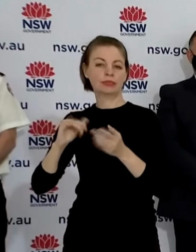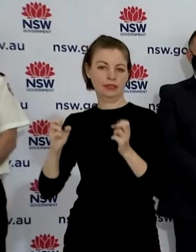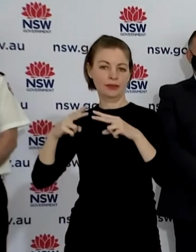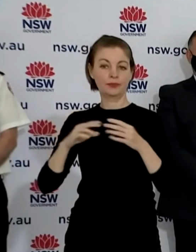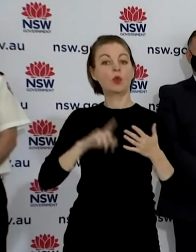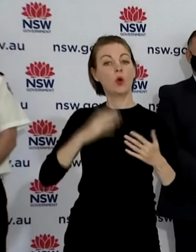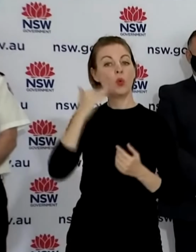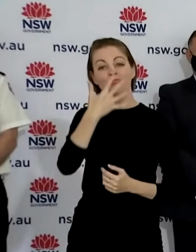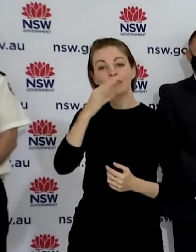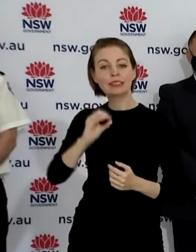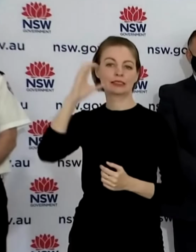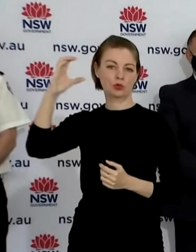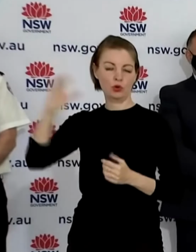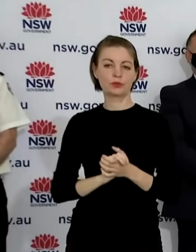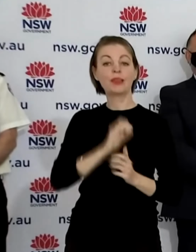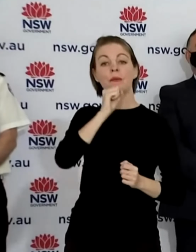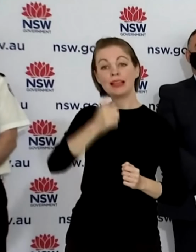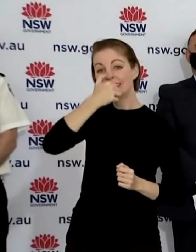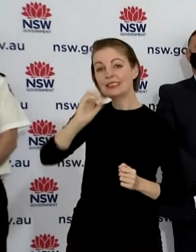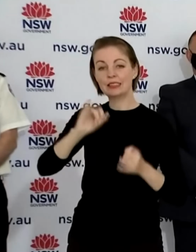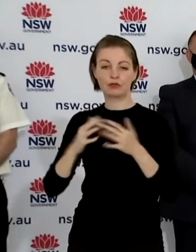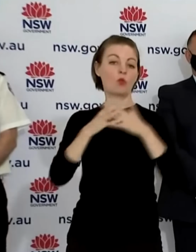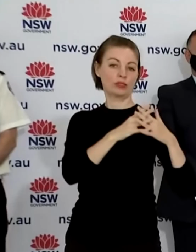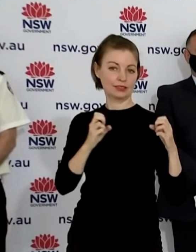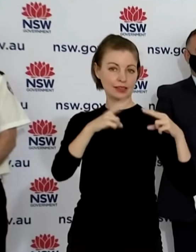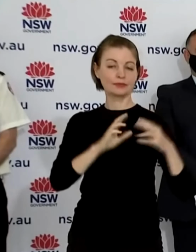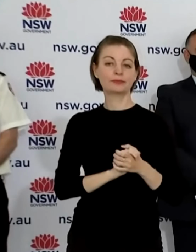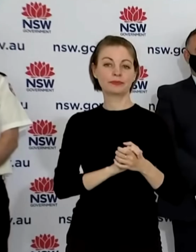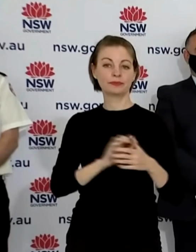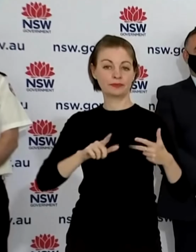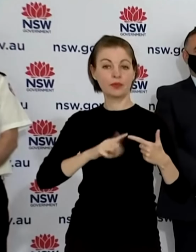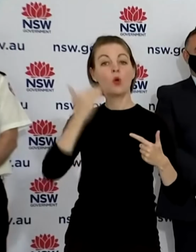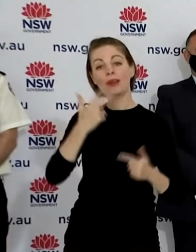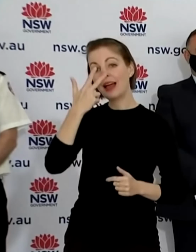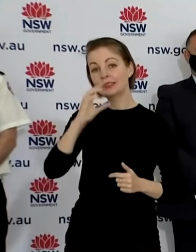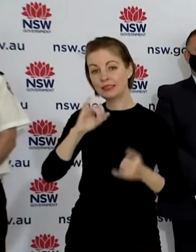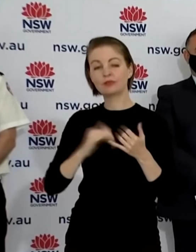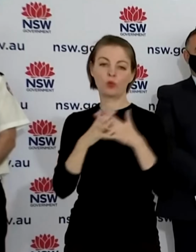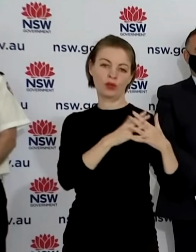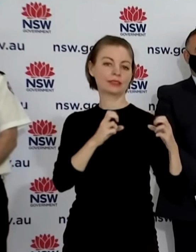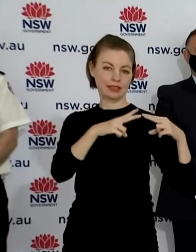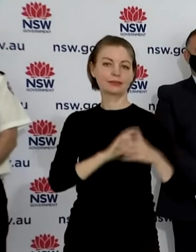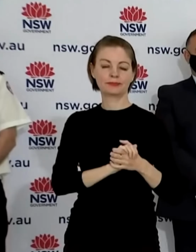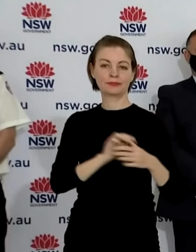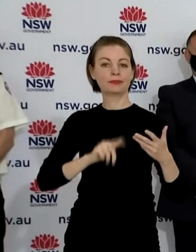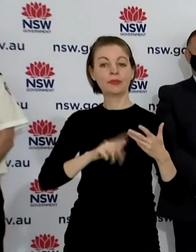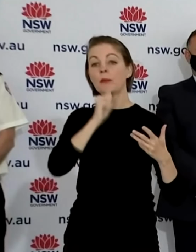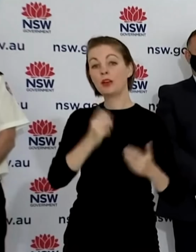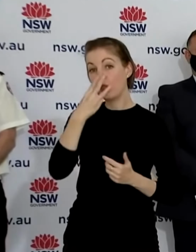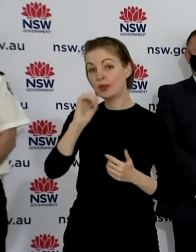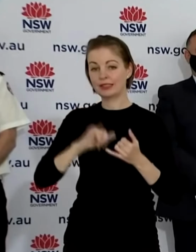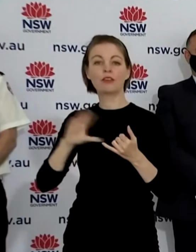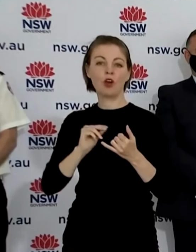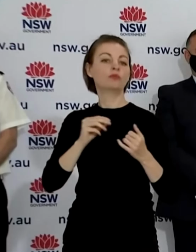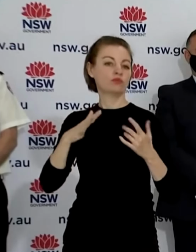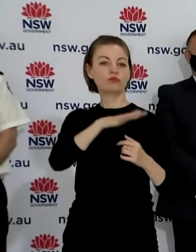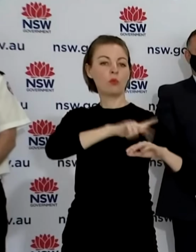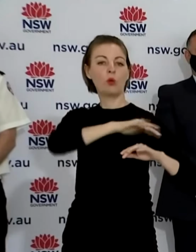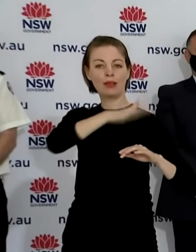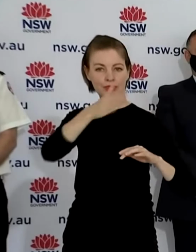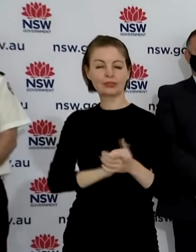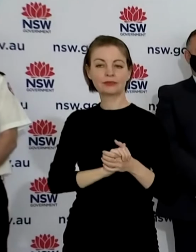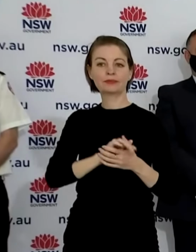her 50s from Central Coast, a man in his 60s from Western Sydney, a woman in her 80s, also from Western Sydney, a man in his 30s from Nepean Blue Mountains, and